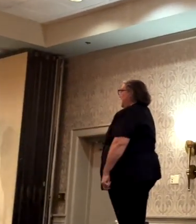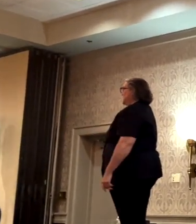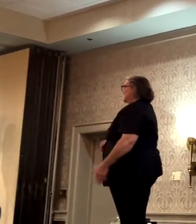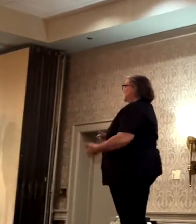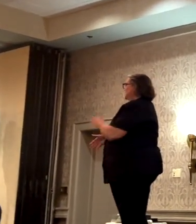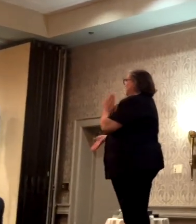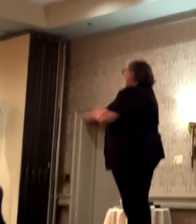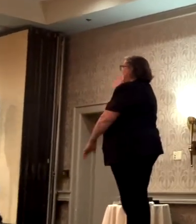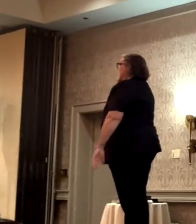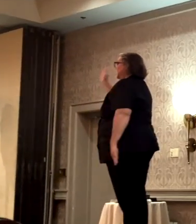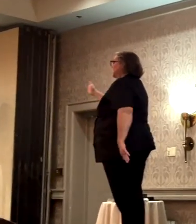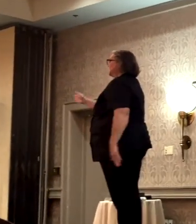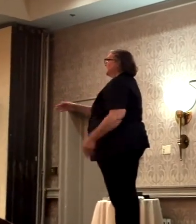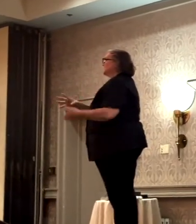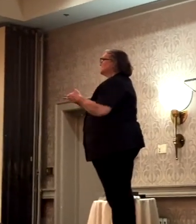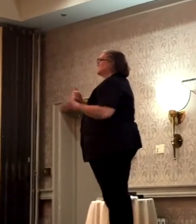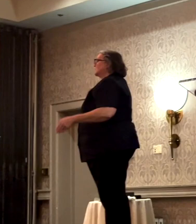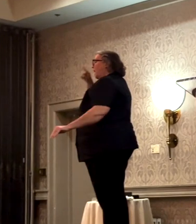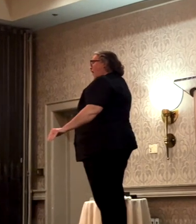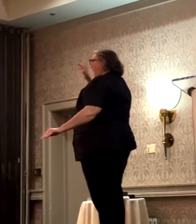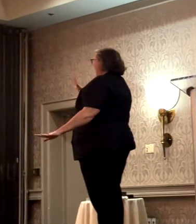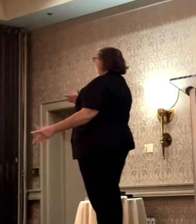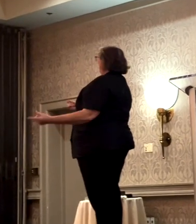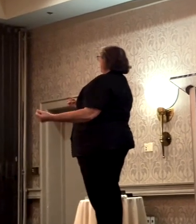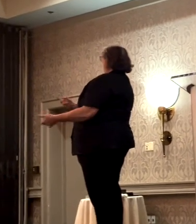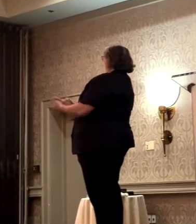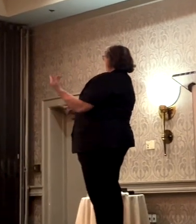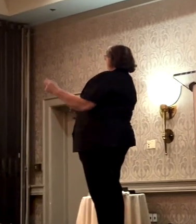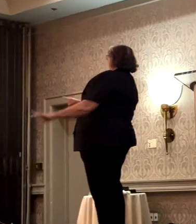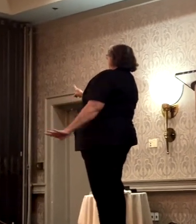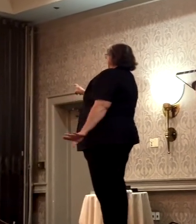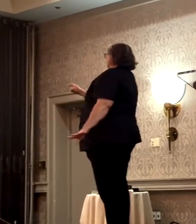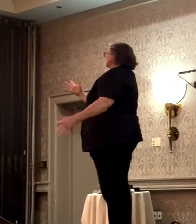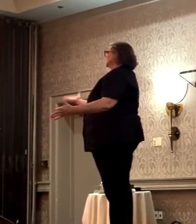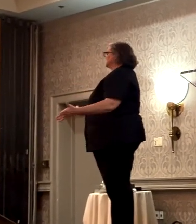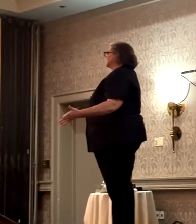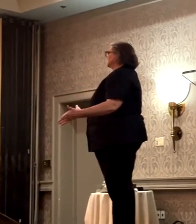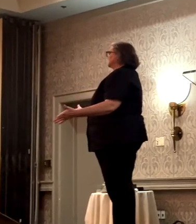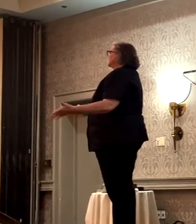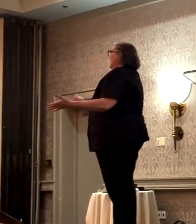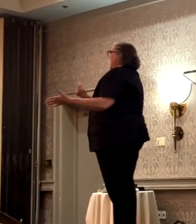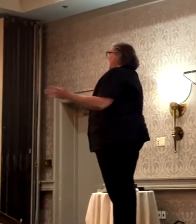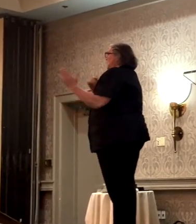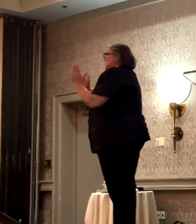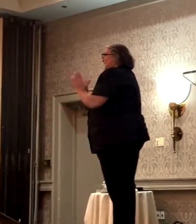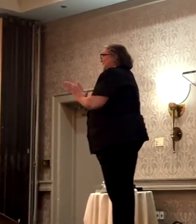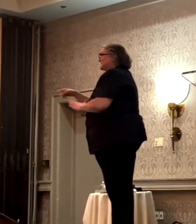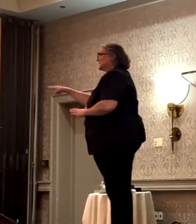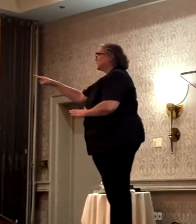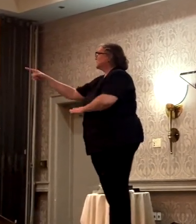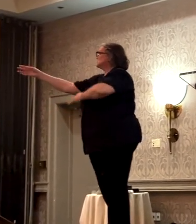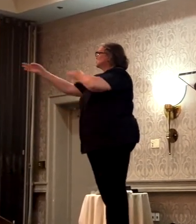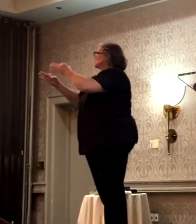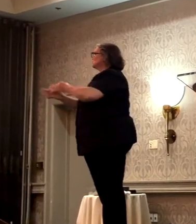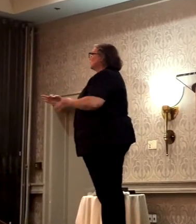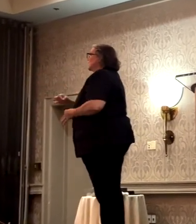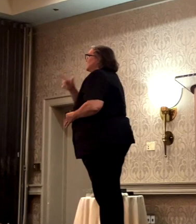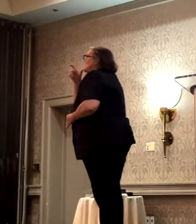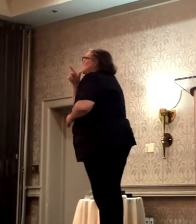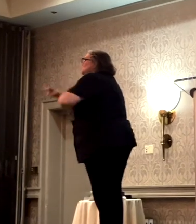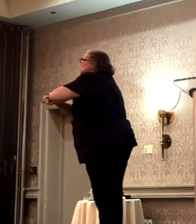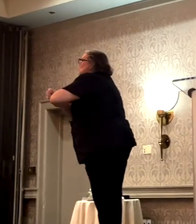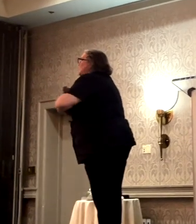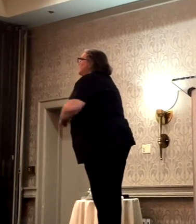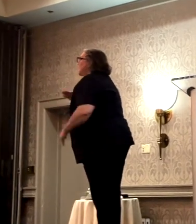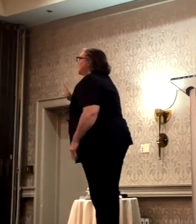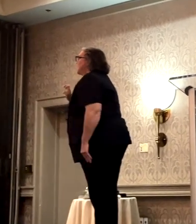leave. And the students were like, "Look, what just happened?" And then I would ask them to describe the thief. And